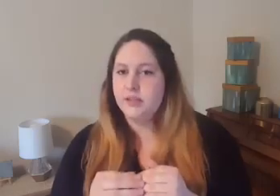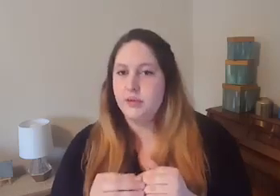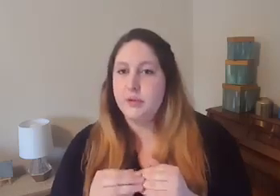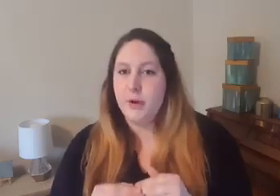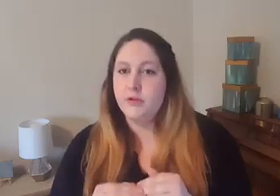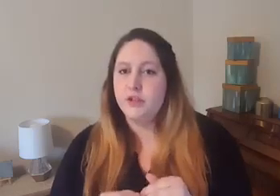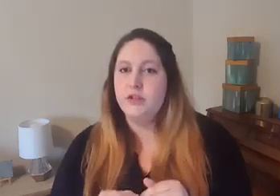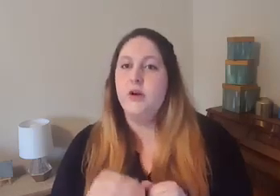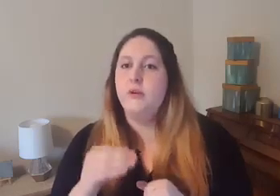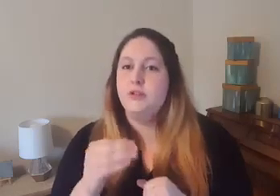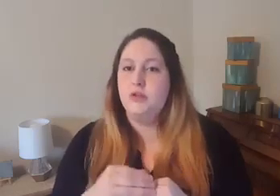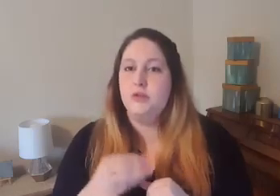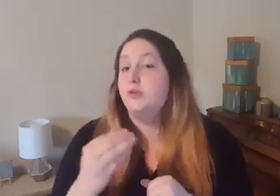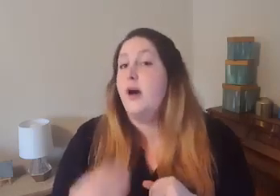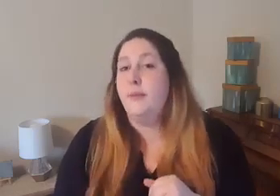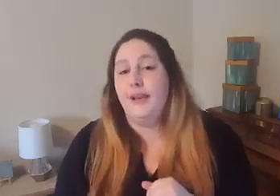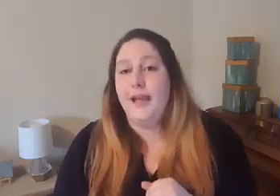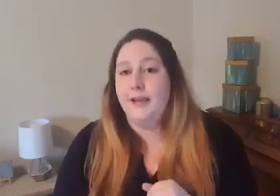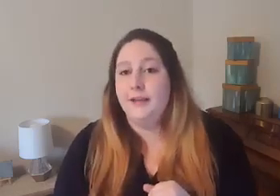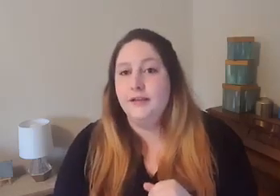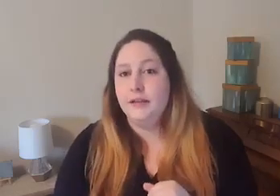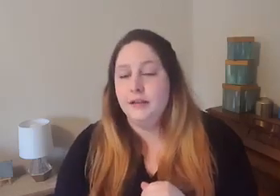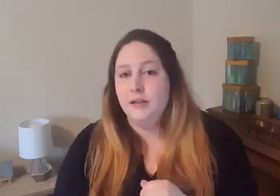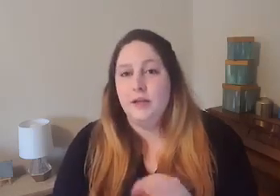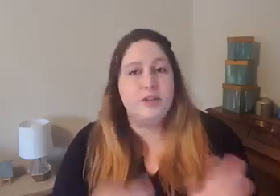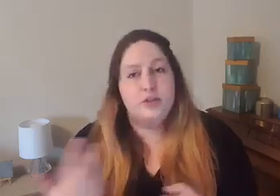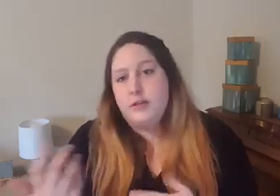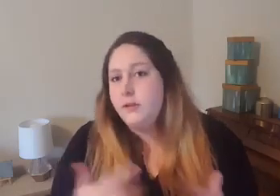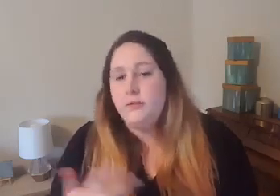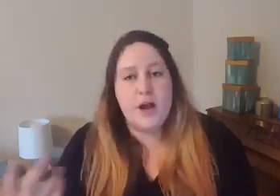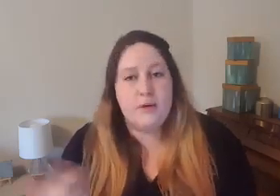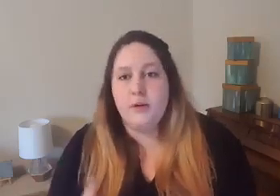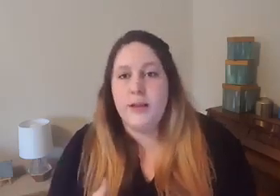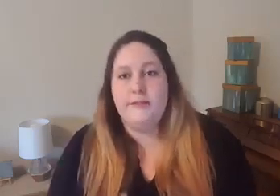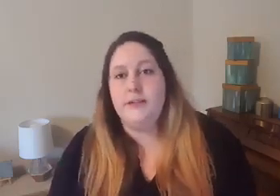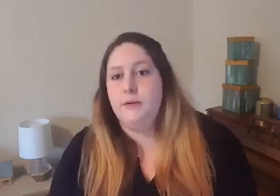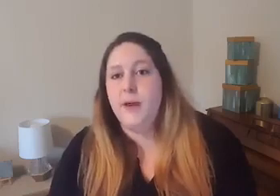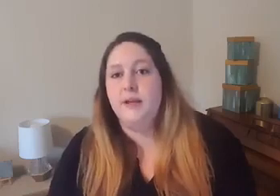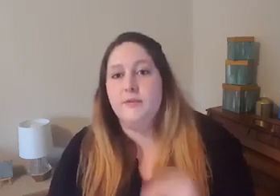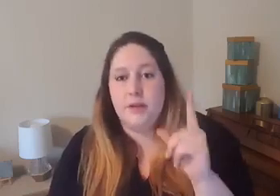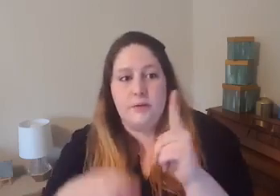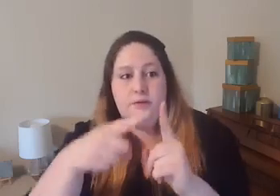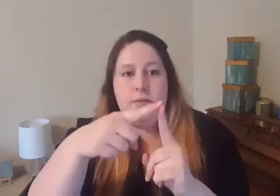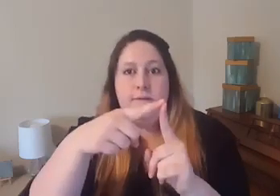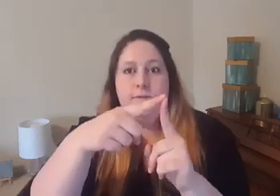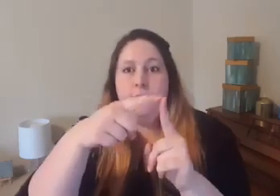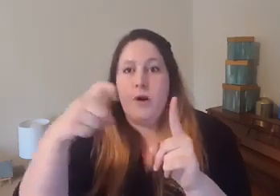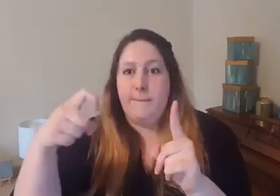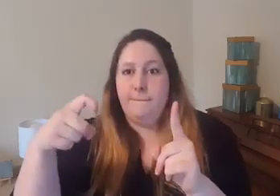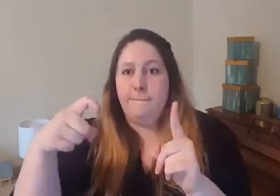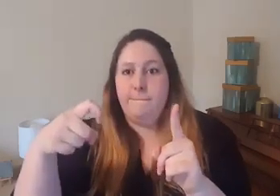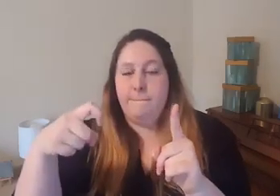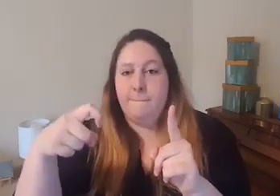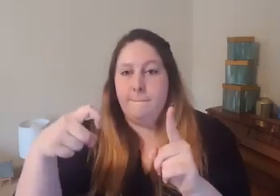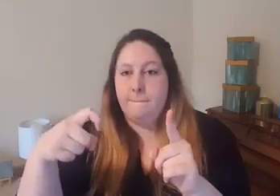doing the motion, you always use your dominant hand. And so it can be right or left, either way. So from.